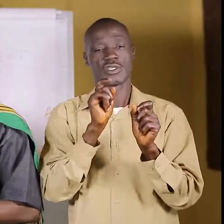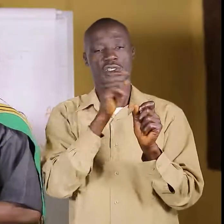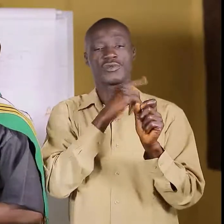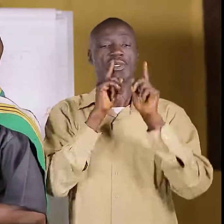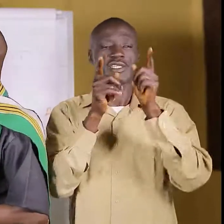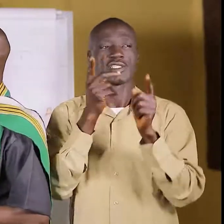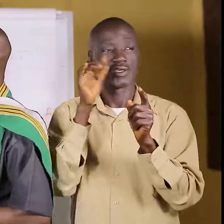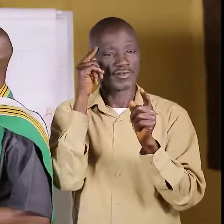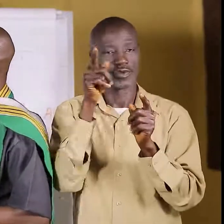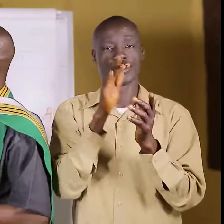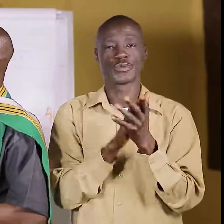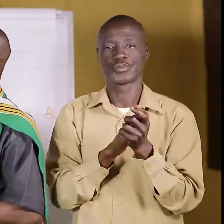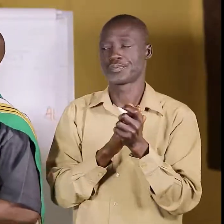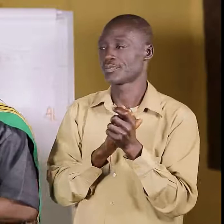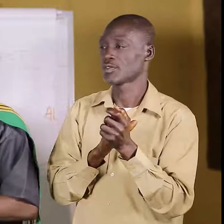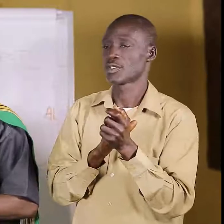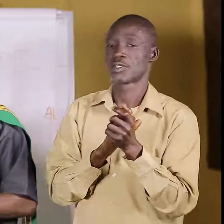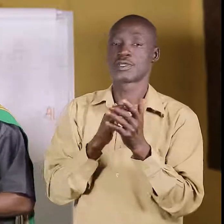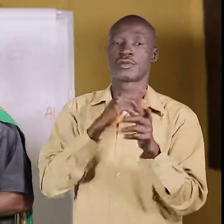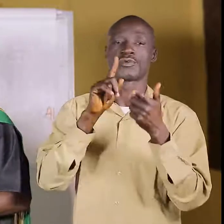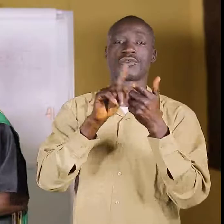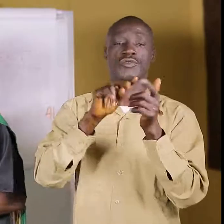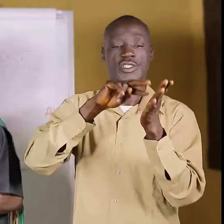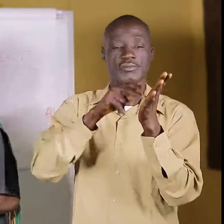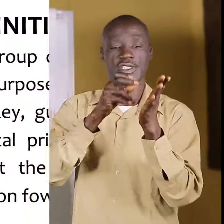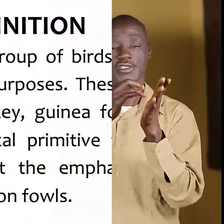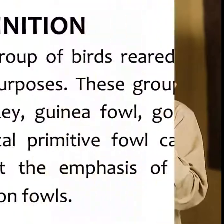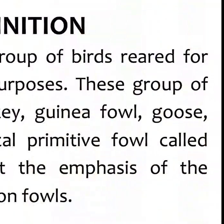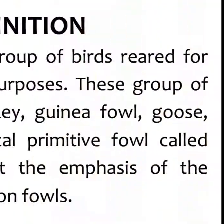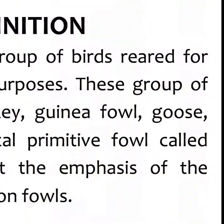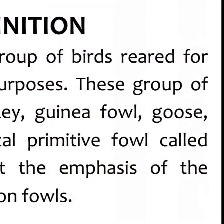unveiled. Now let's go to the definition.